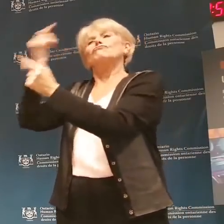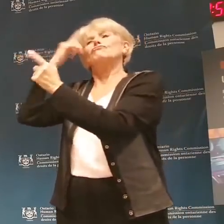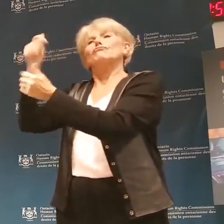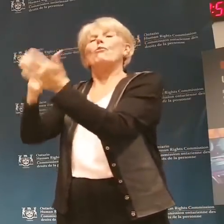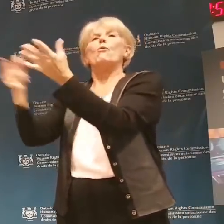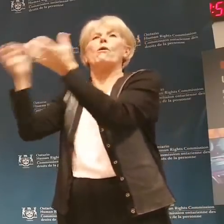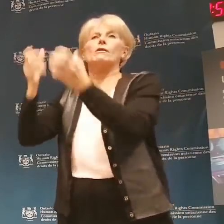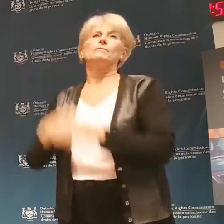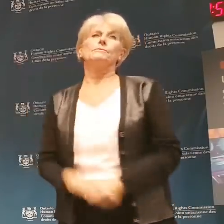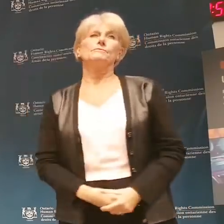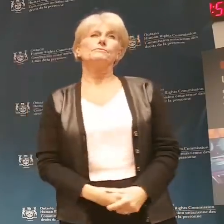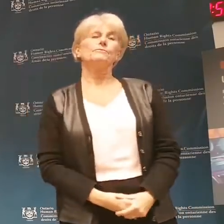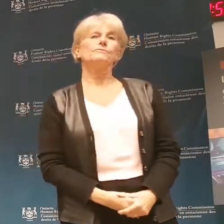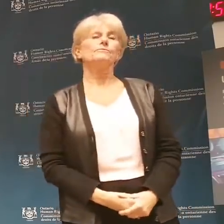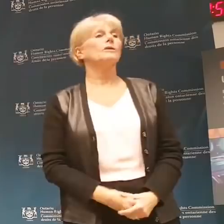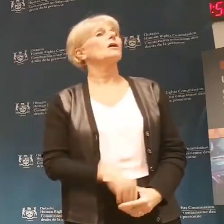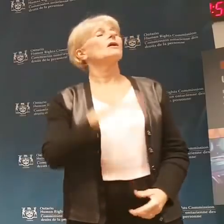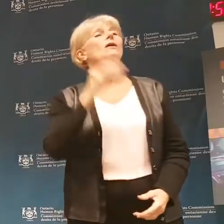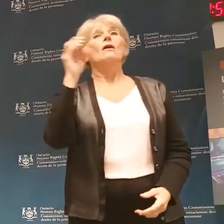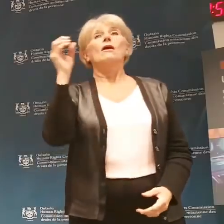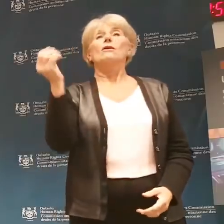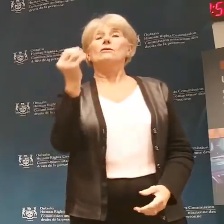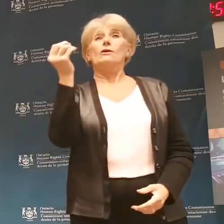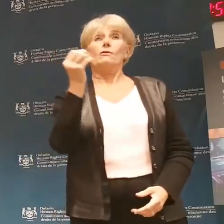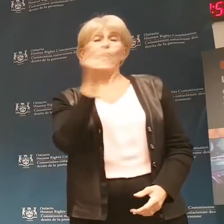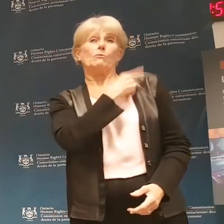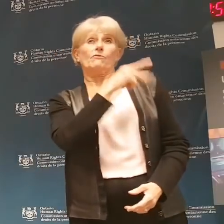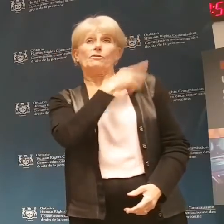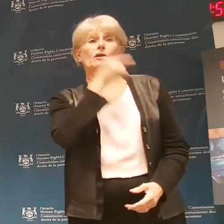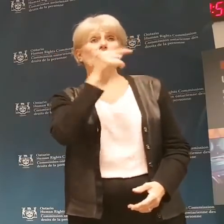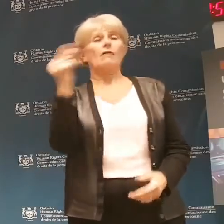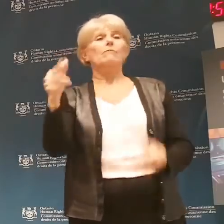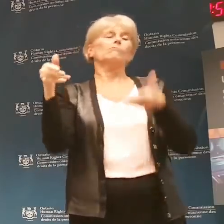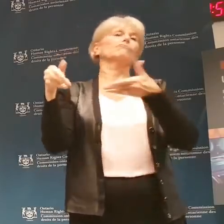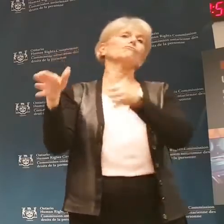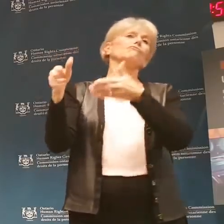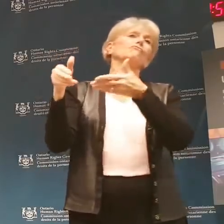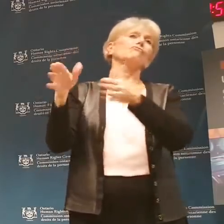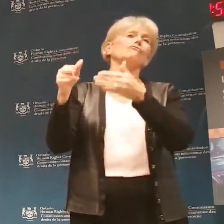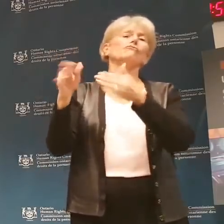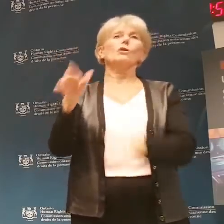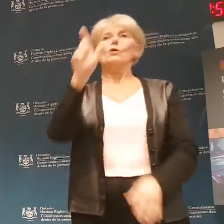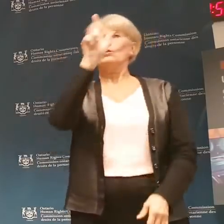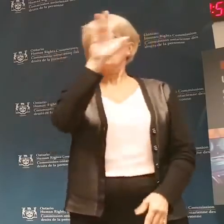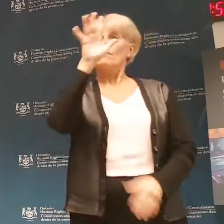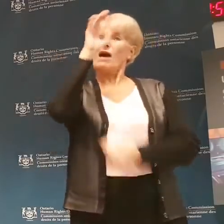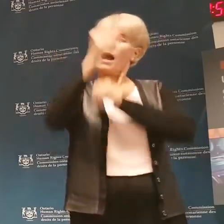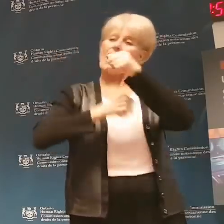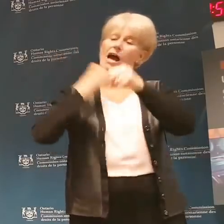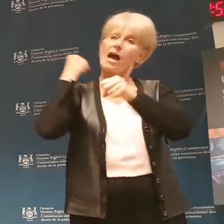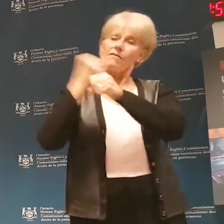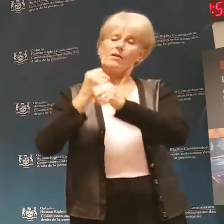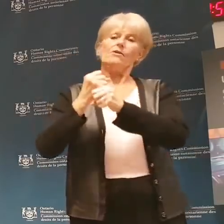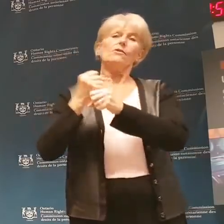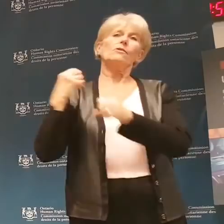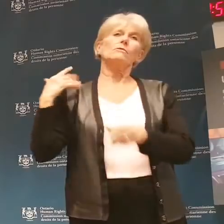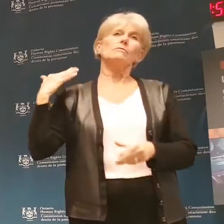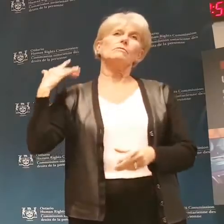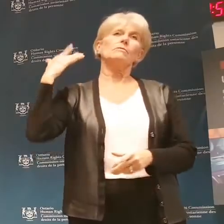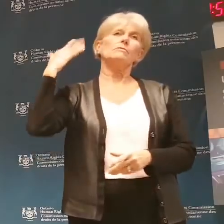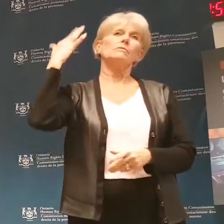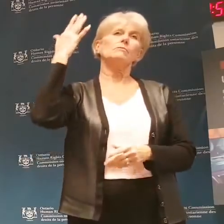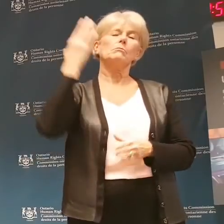wants. Ontario provincial governments have allowed 25 years to pass